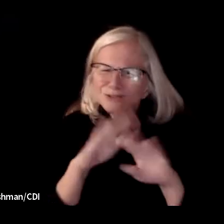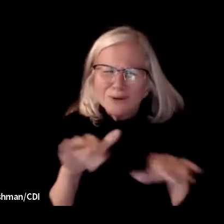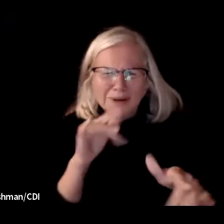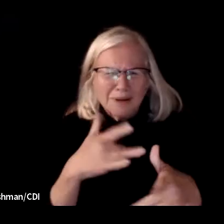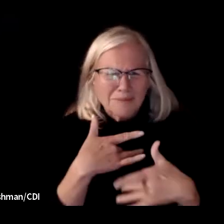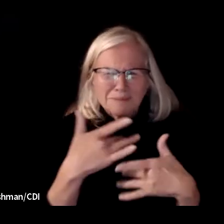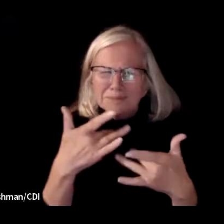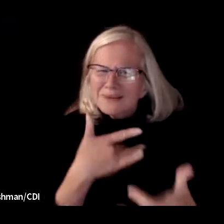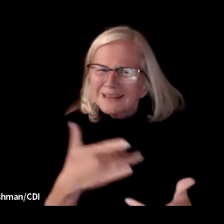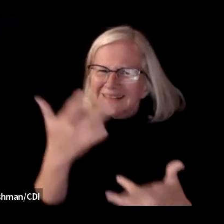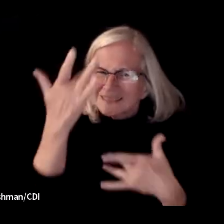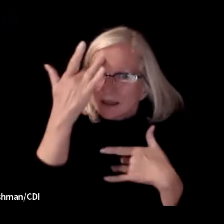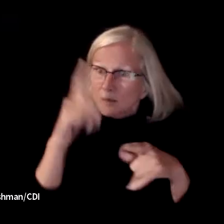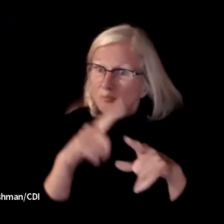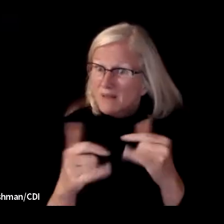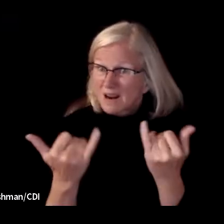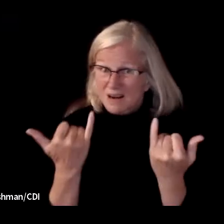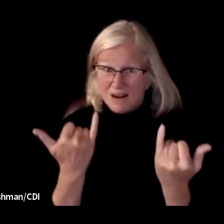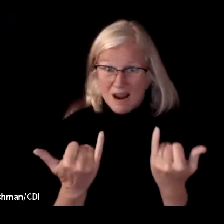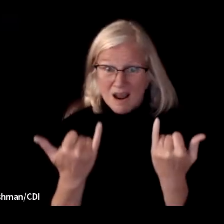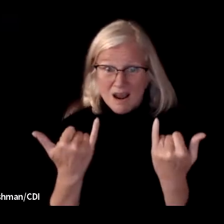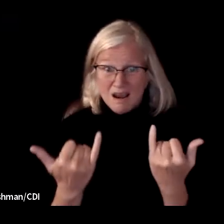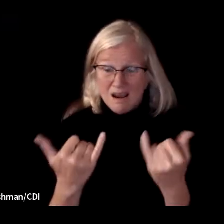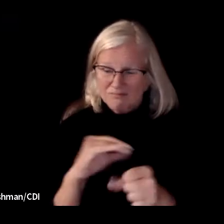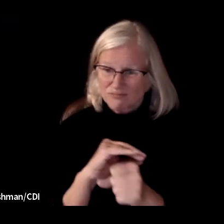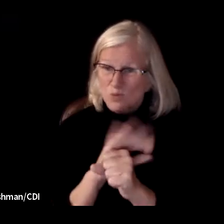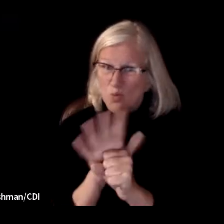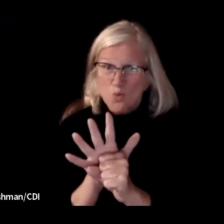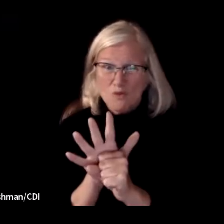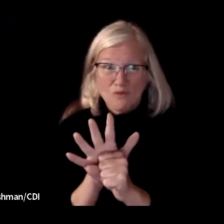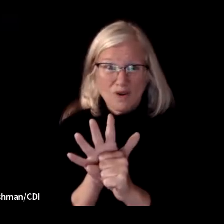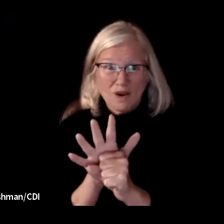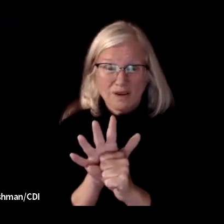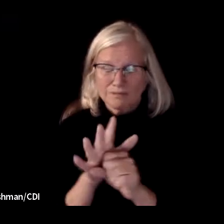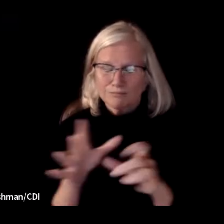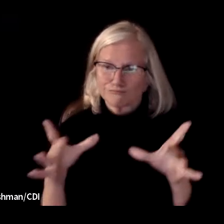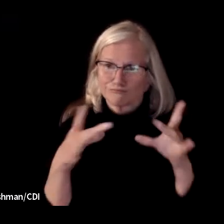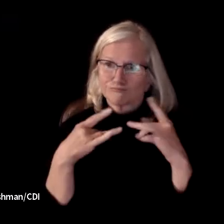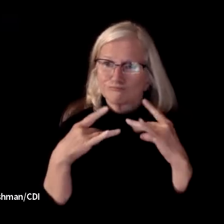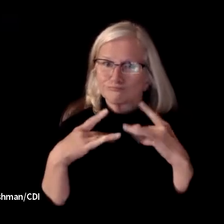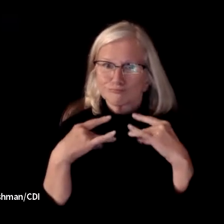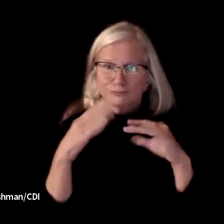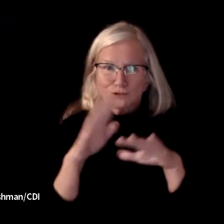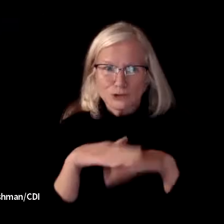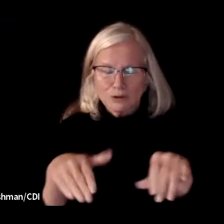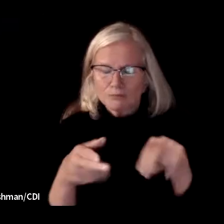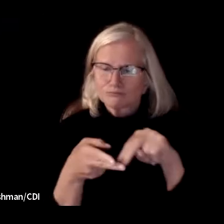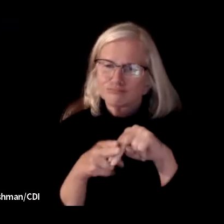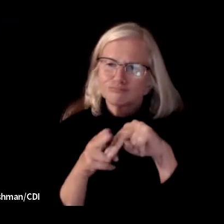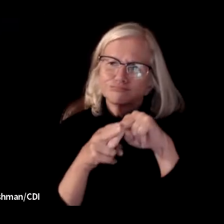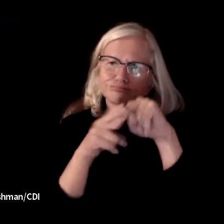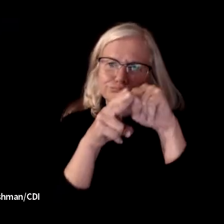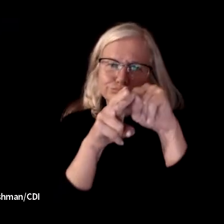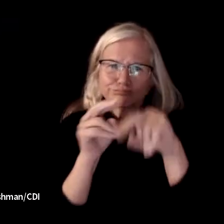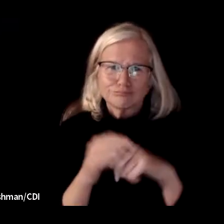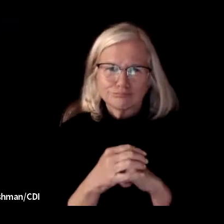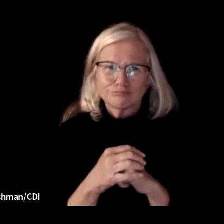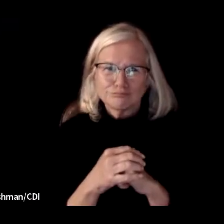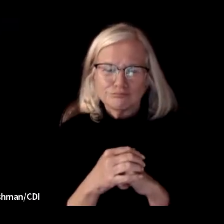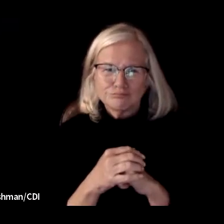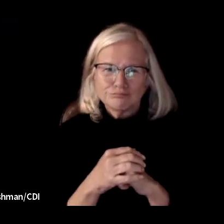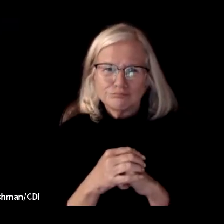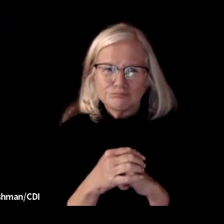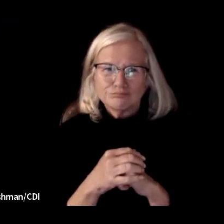capacity crisis is really quite extraordinary for pediatric capacity. The latest data show that there are no